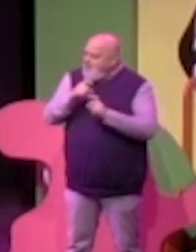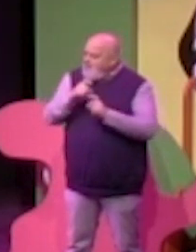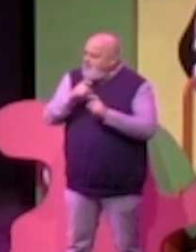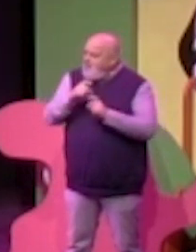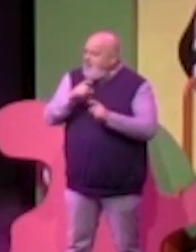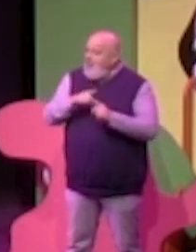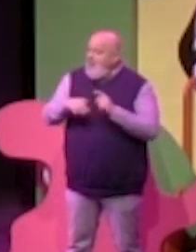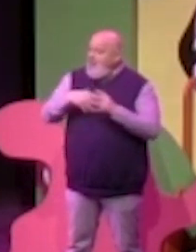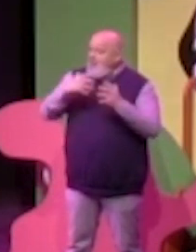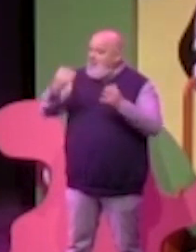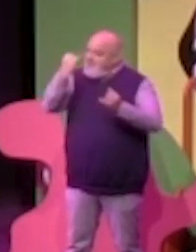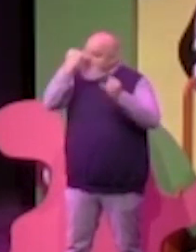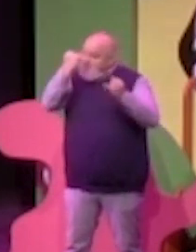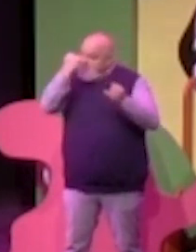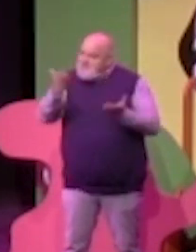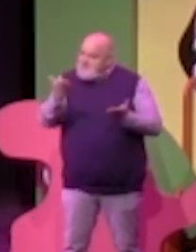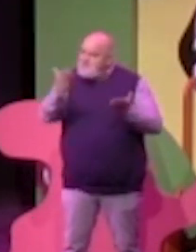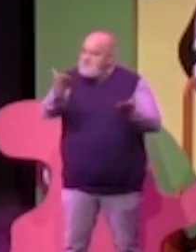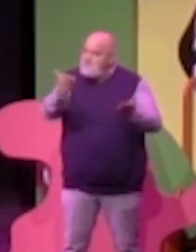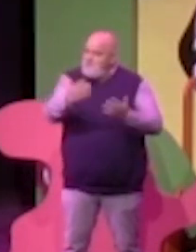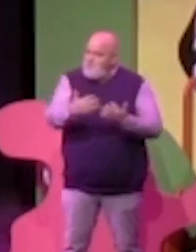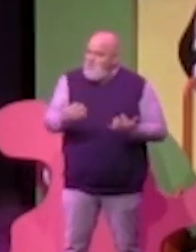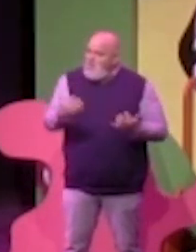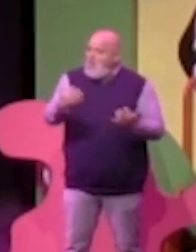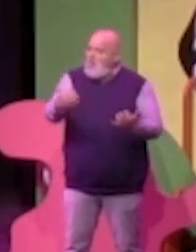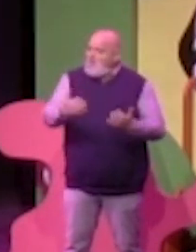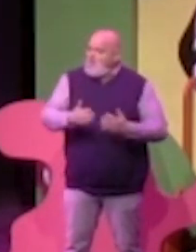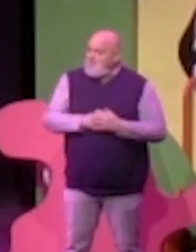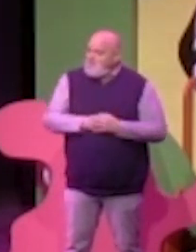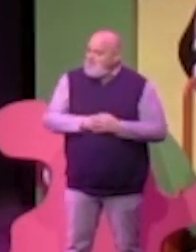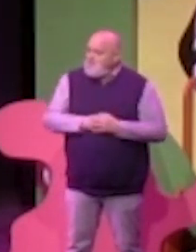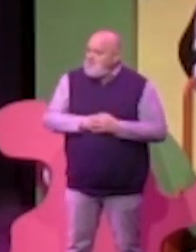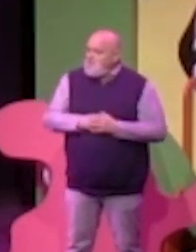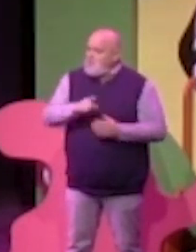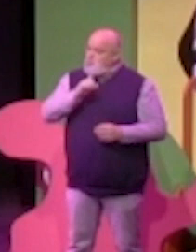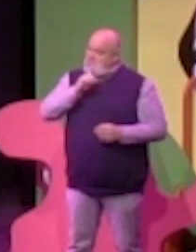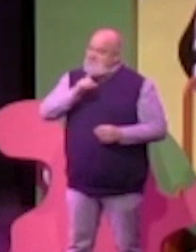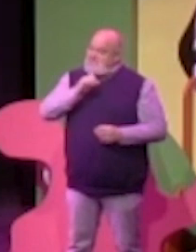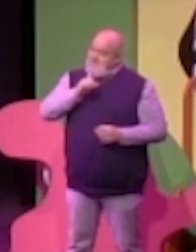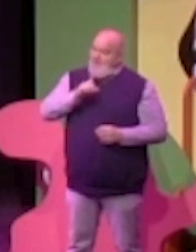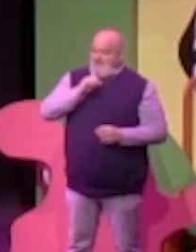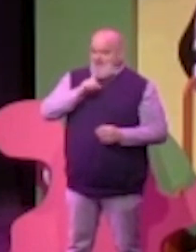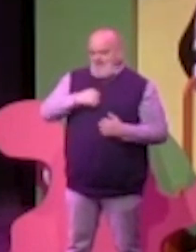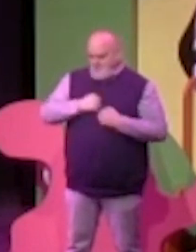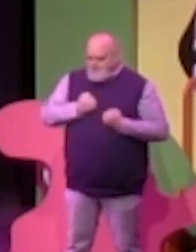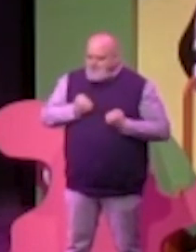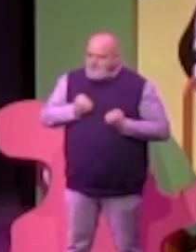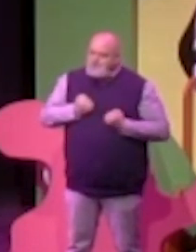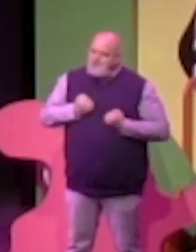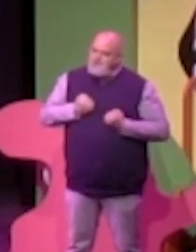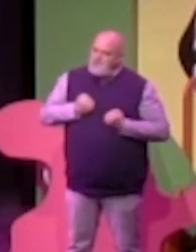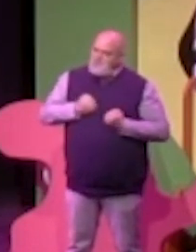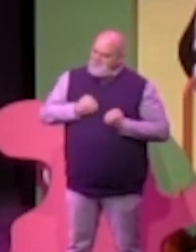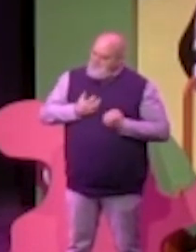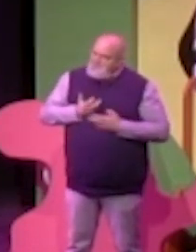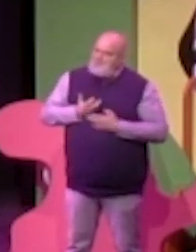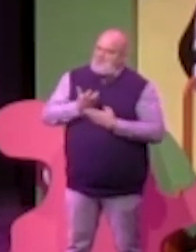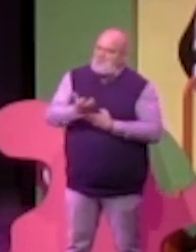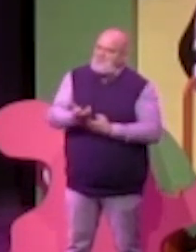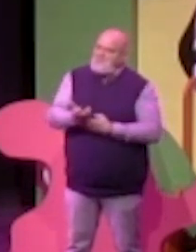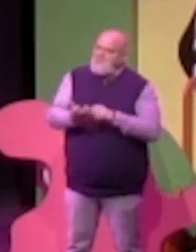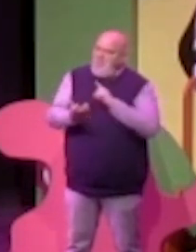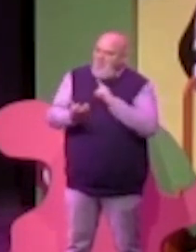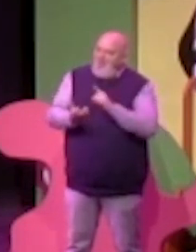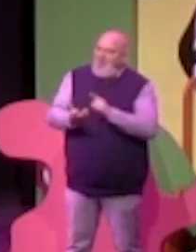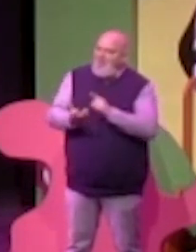ideas to this audience. If we were really to get real about where we are and what it